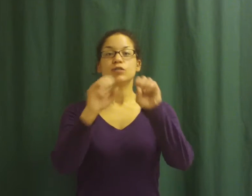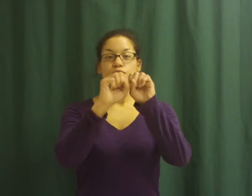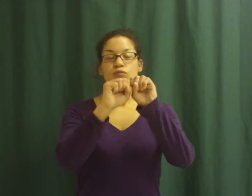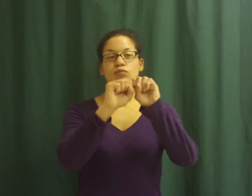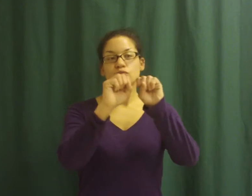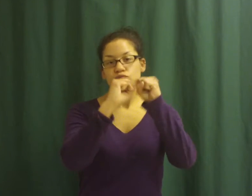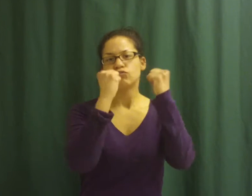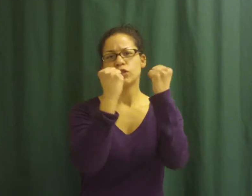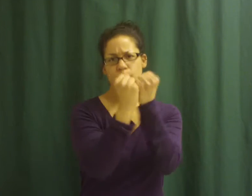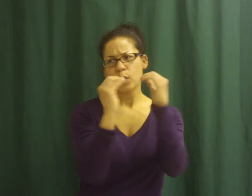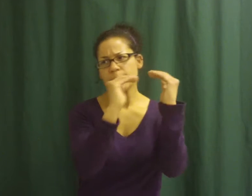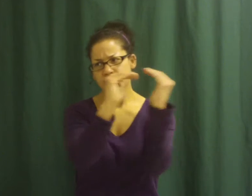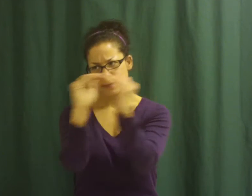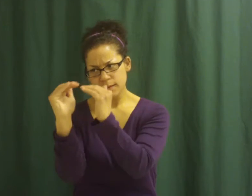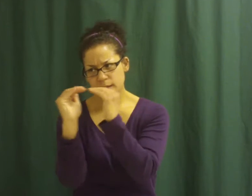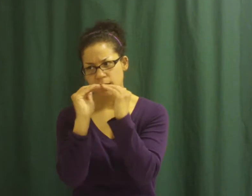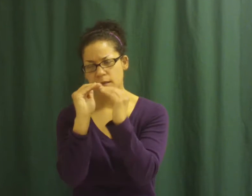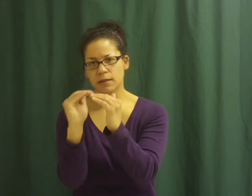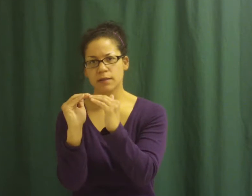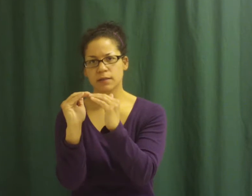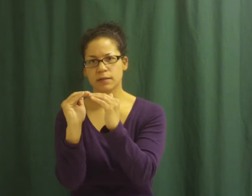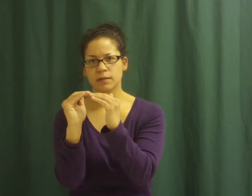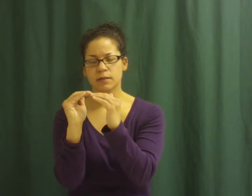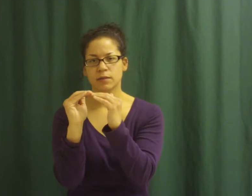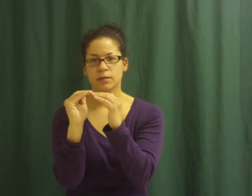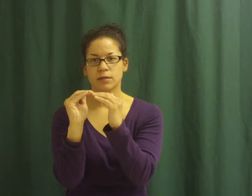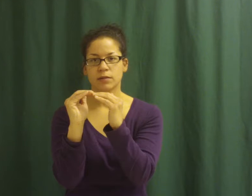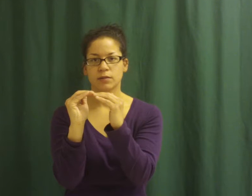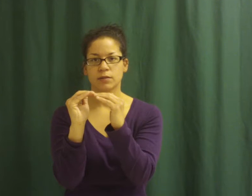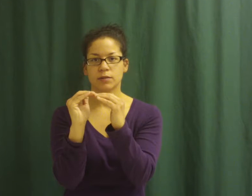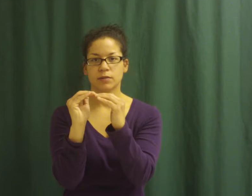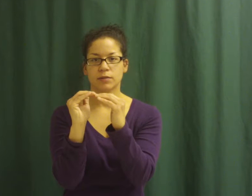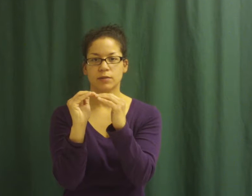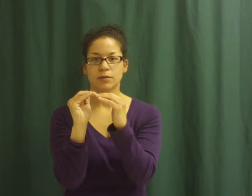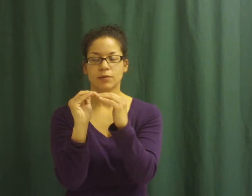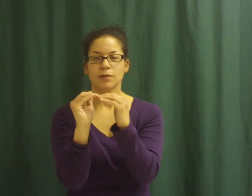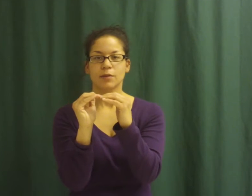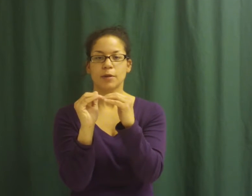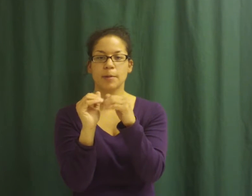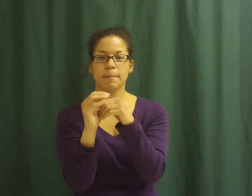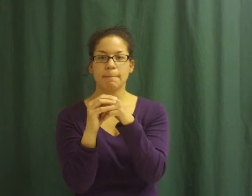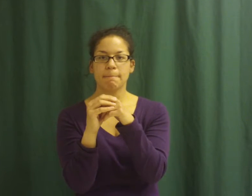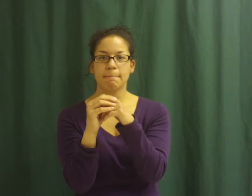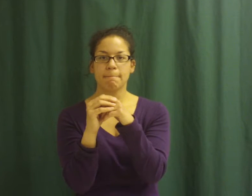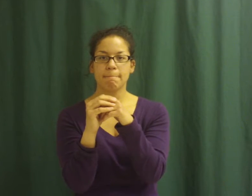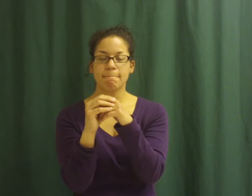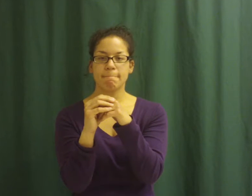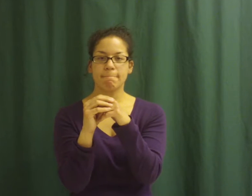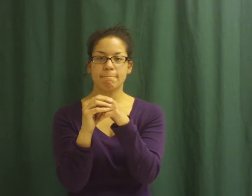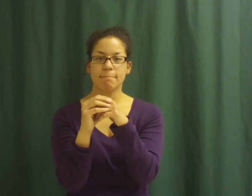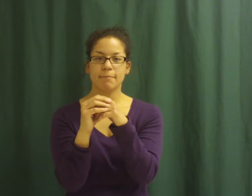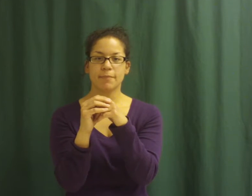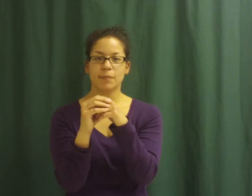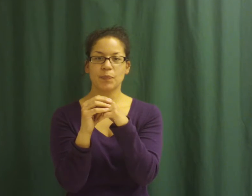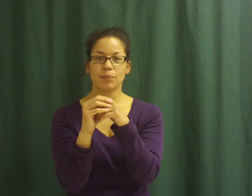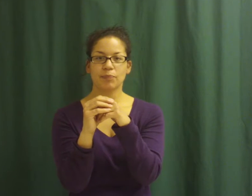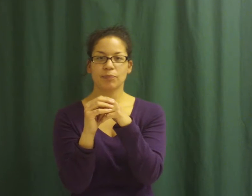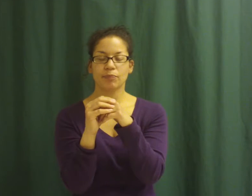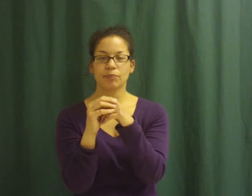in which the whole people covenants with each citizen, and each citizen with the whole